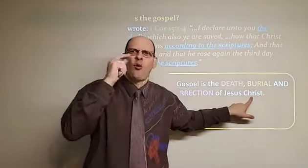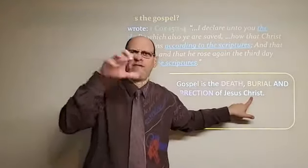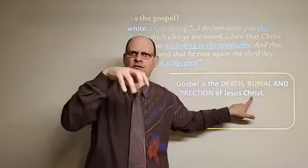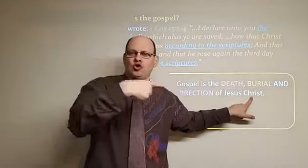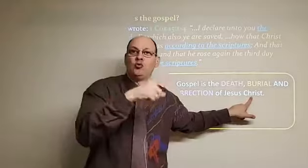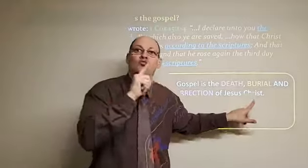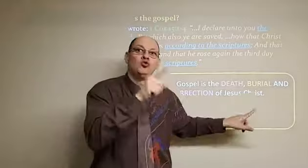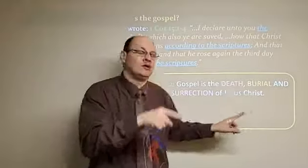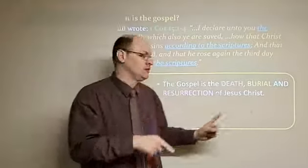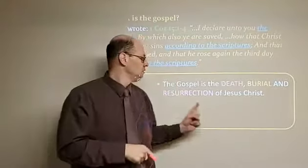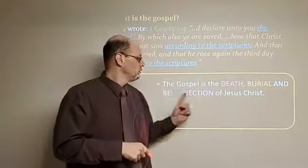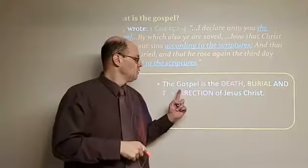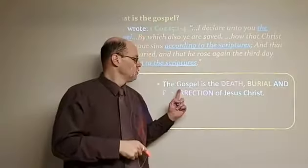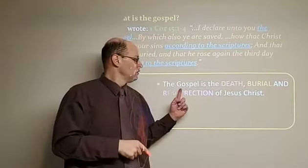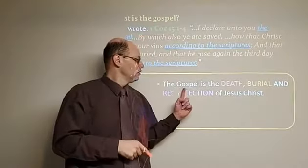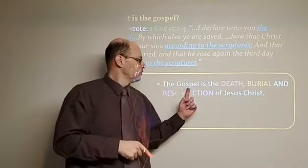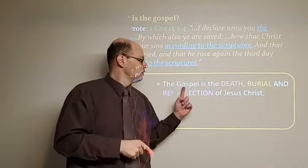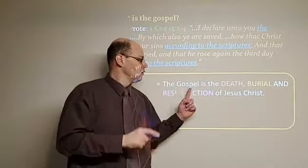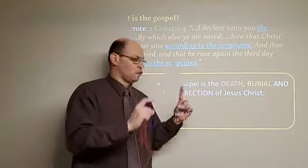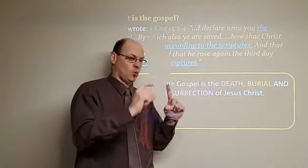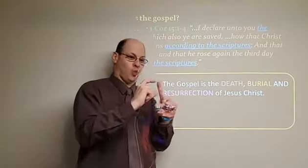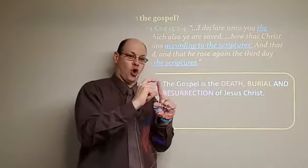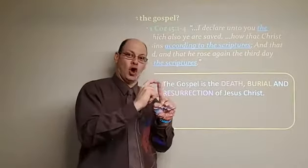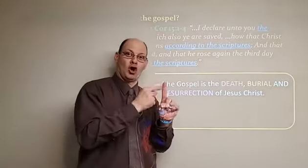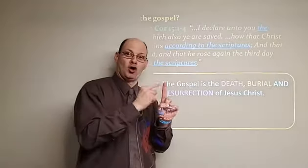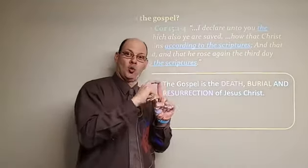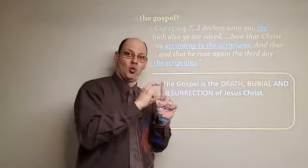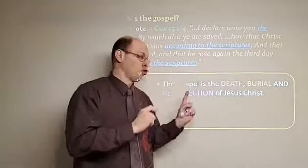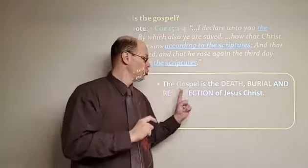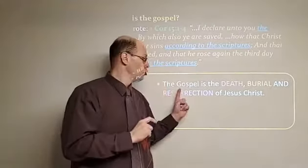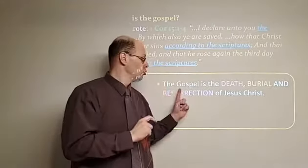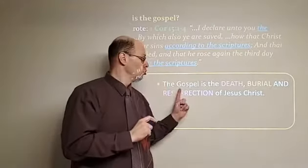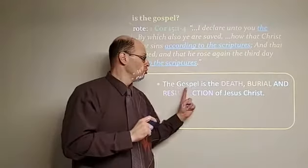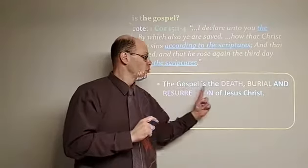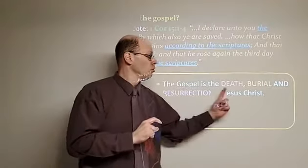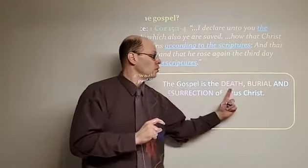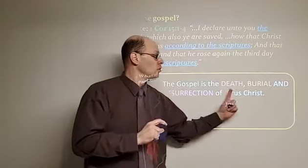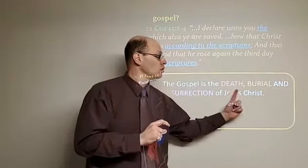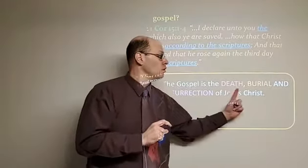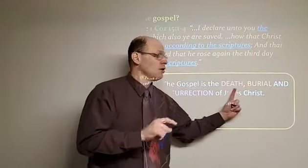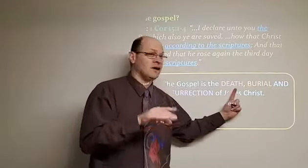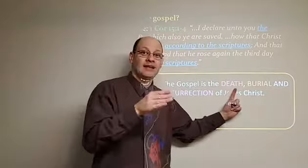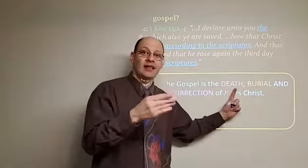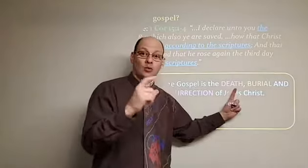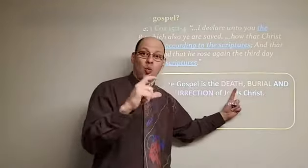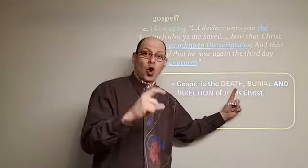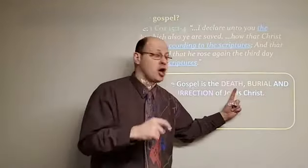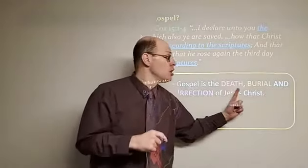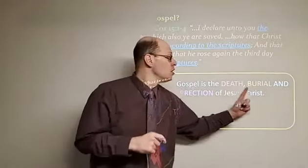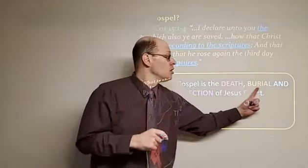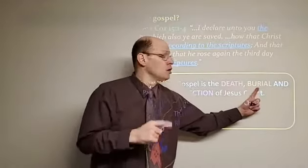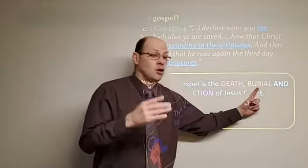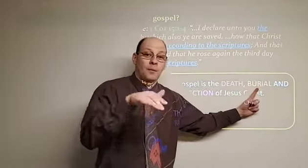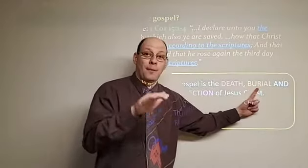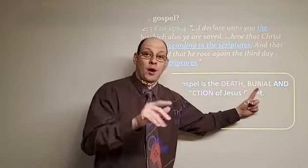I know it can be confusing because we see gospel or the word you know is the death